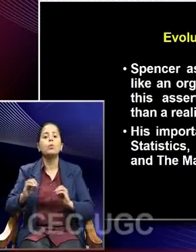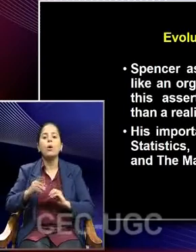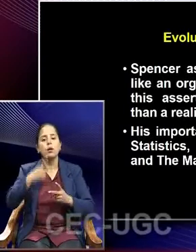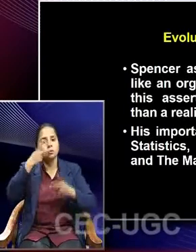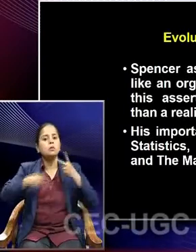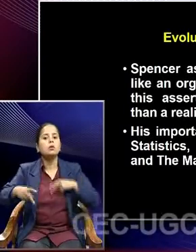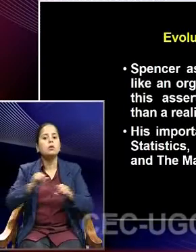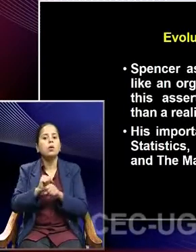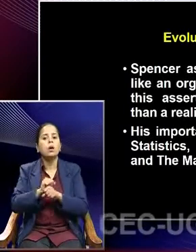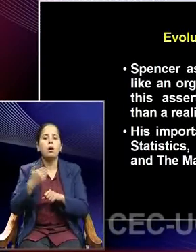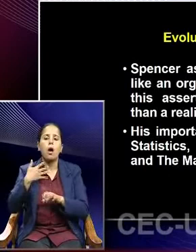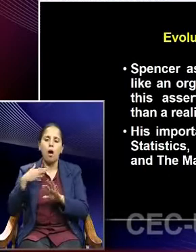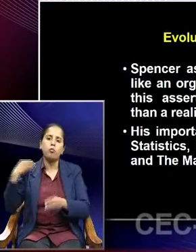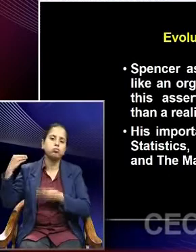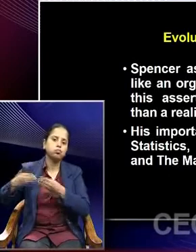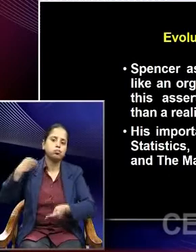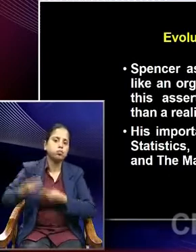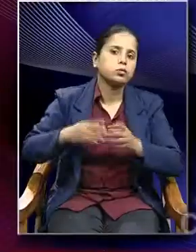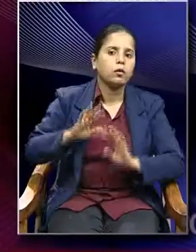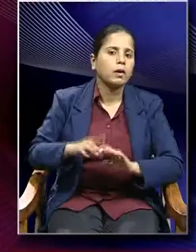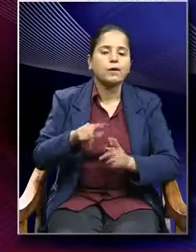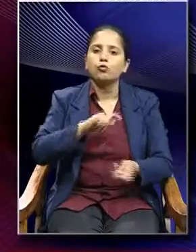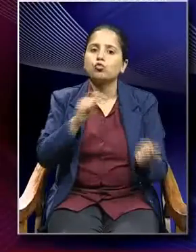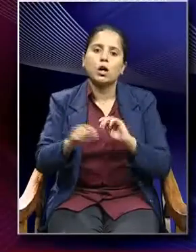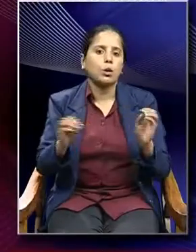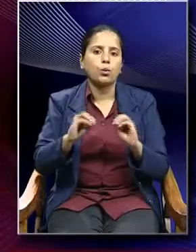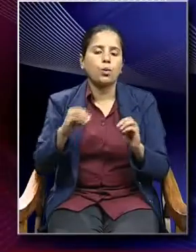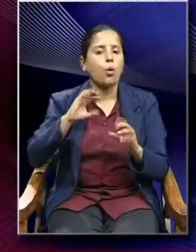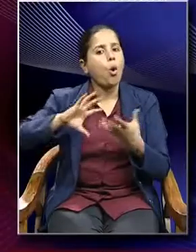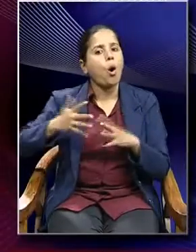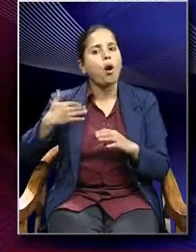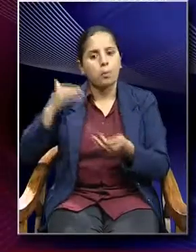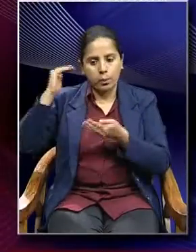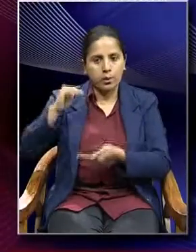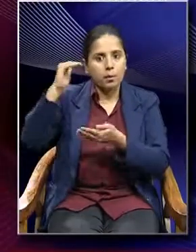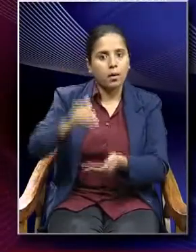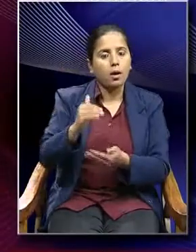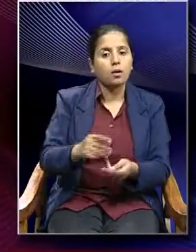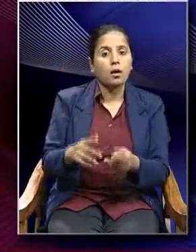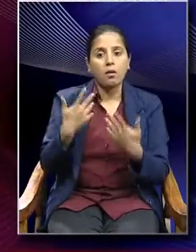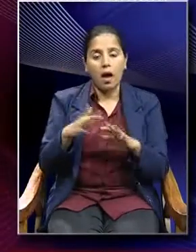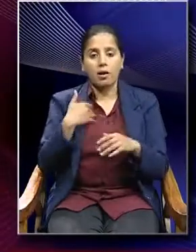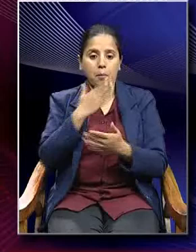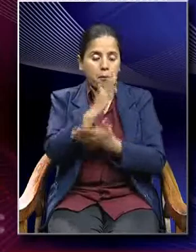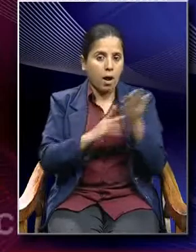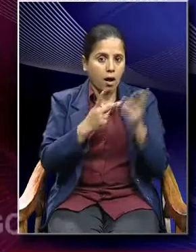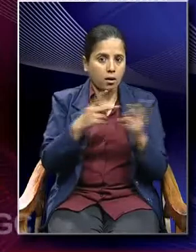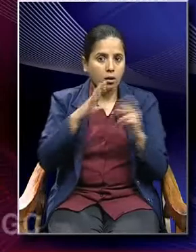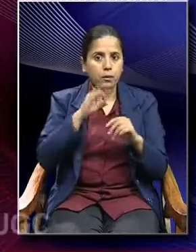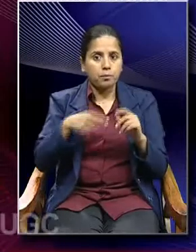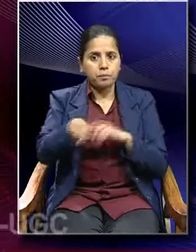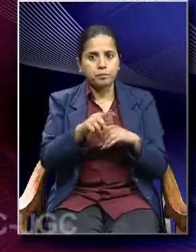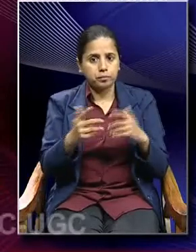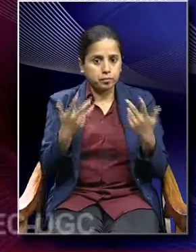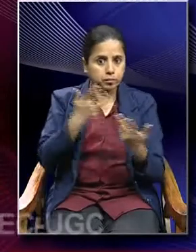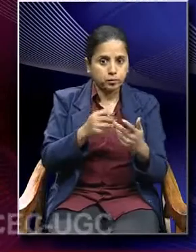of inherent in the organism. It doesn't change, and one part does not kind of appropriate the